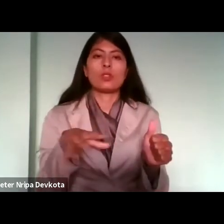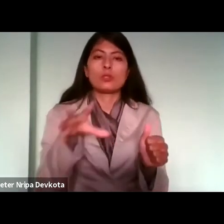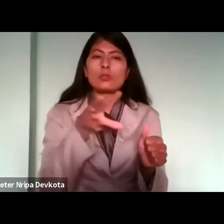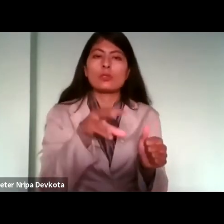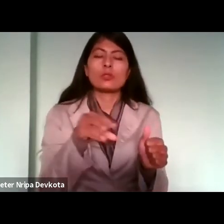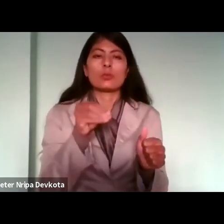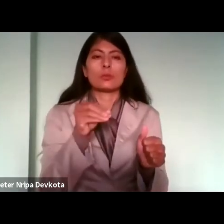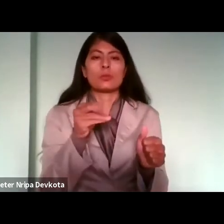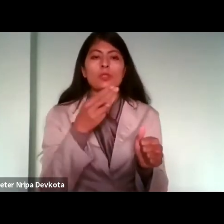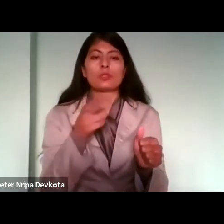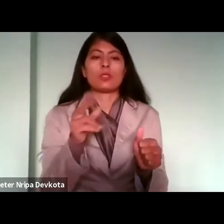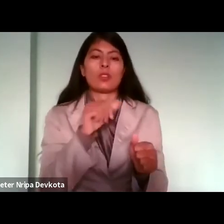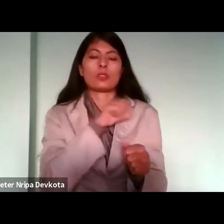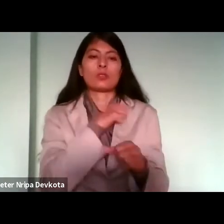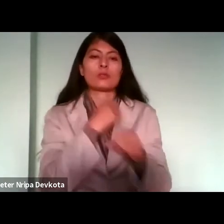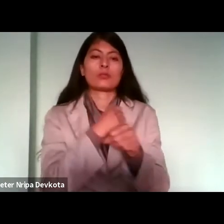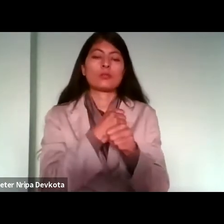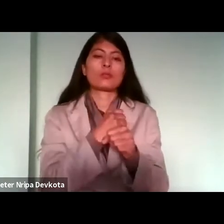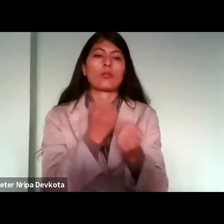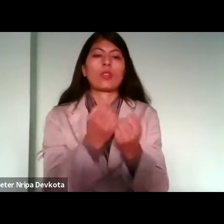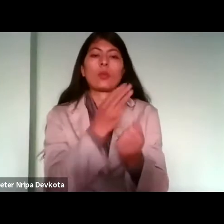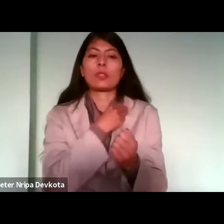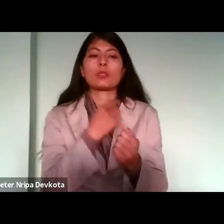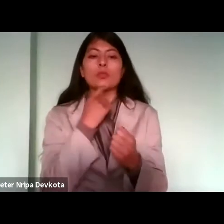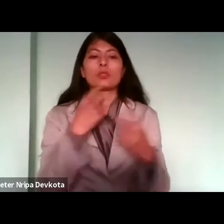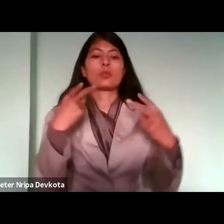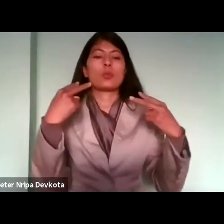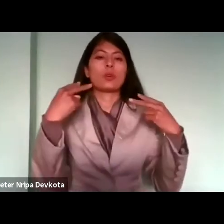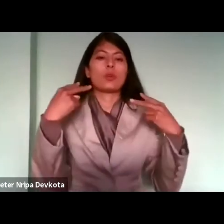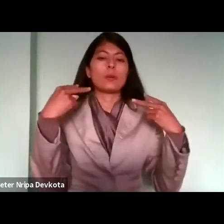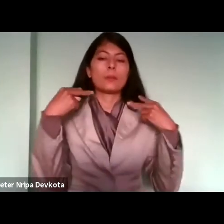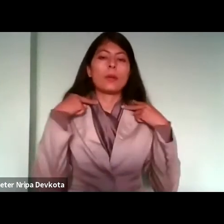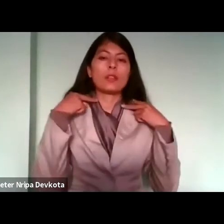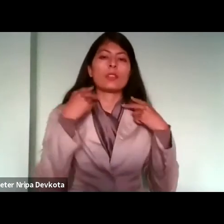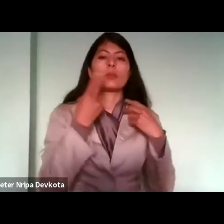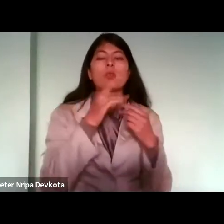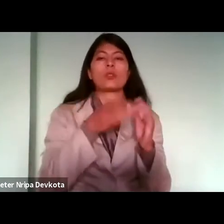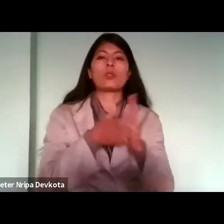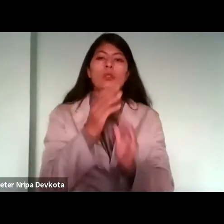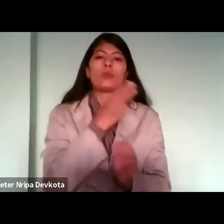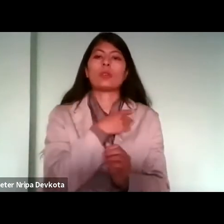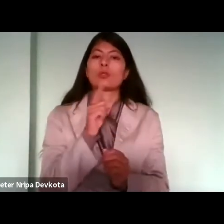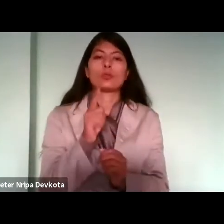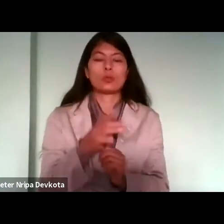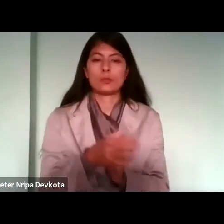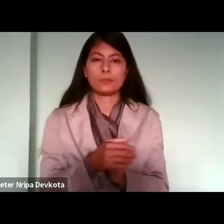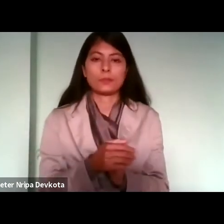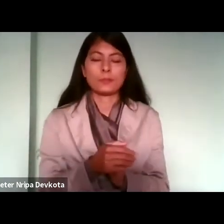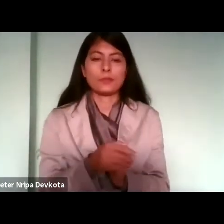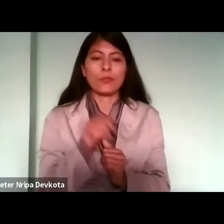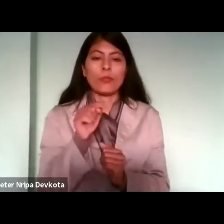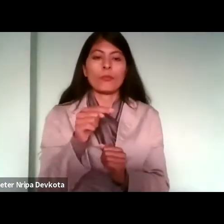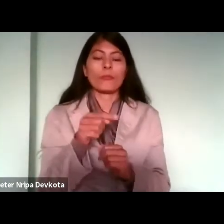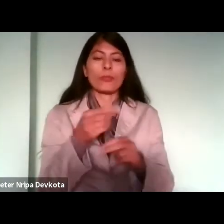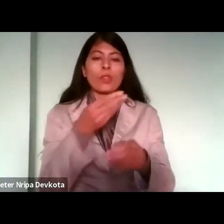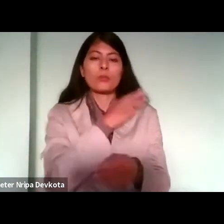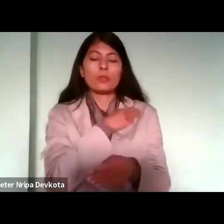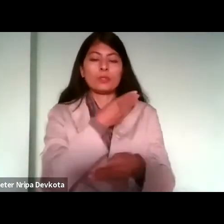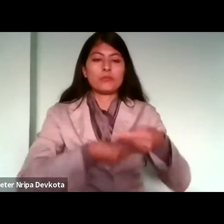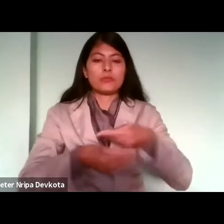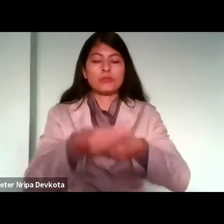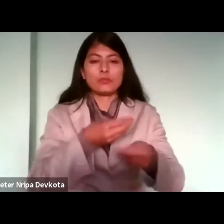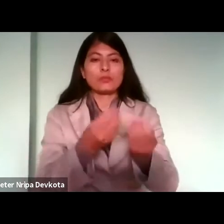in prostitution is a trafficked person. Nor does trafficking happen exclusively